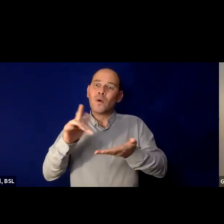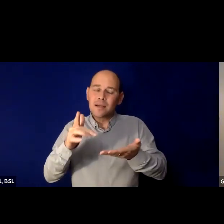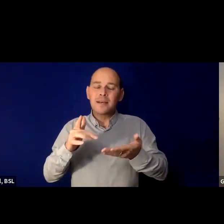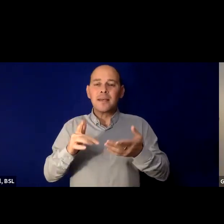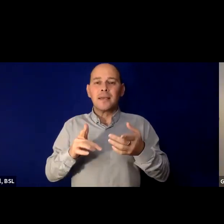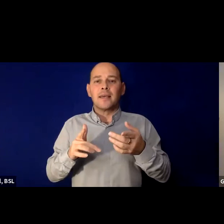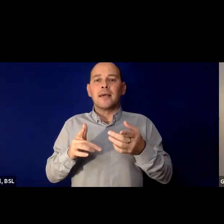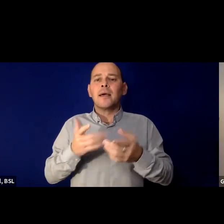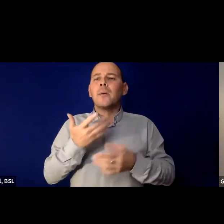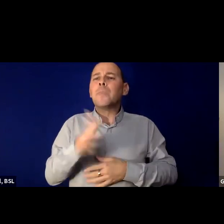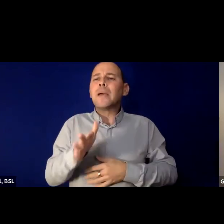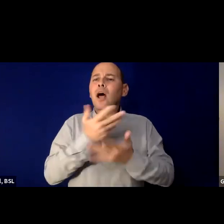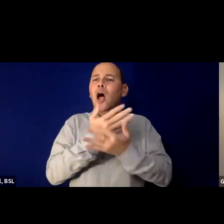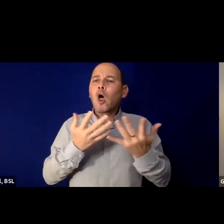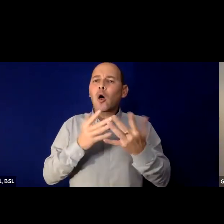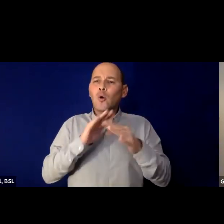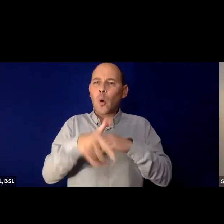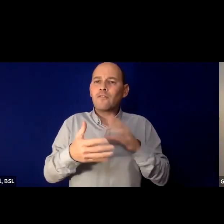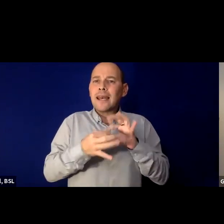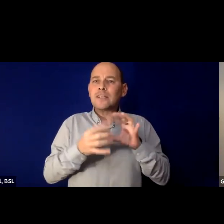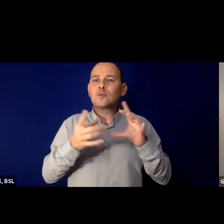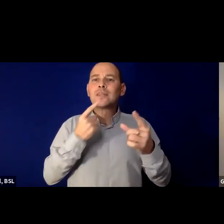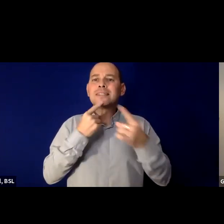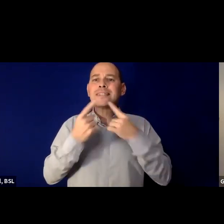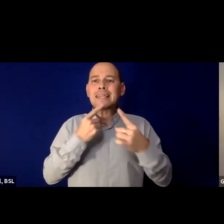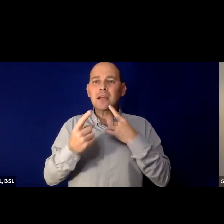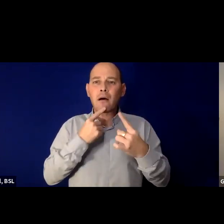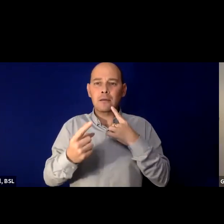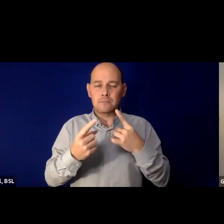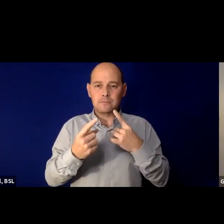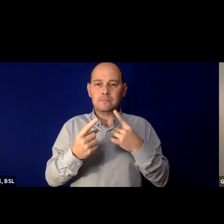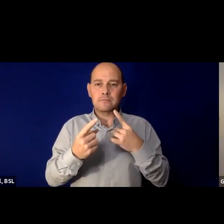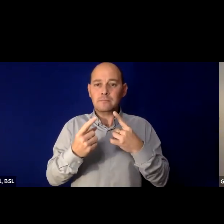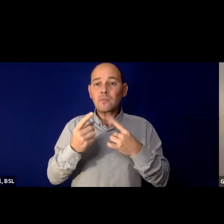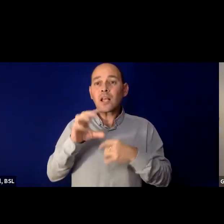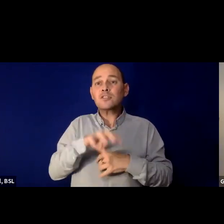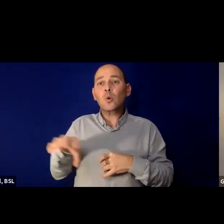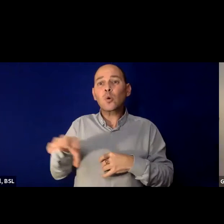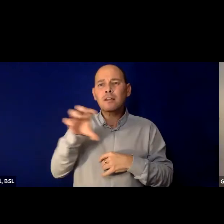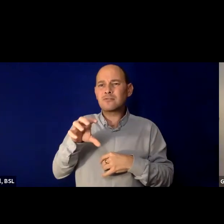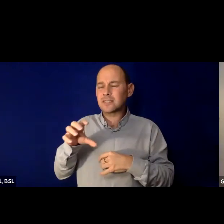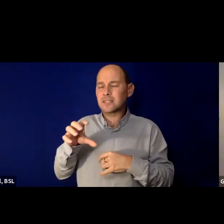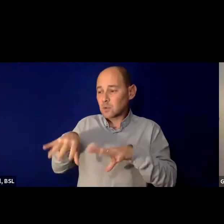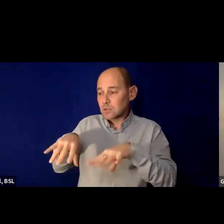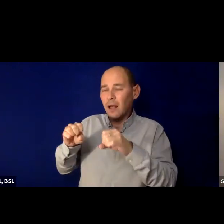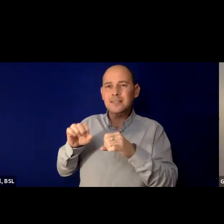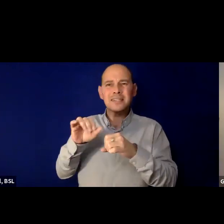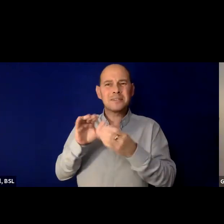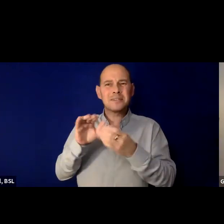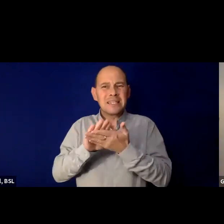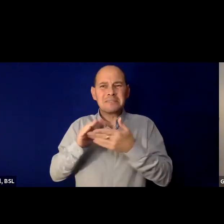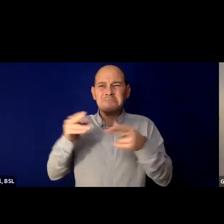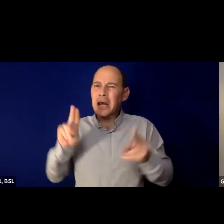few questions around the data side of things, and for countries that are starting out that maybe there's very limited data and limited appetite for